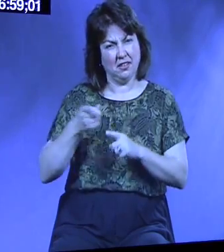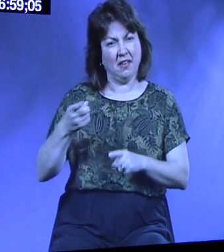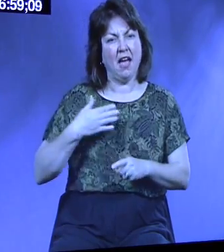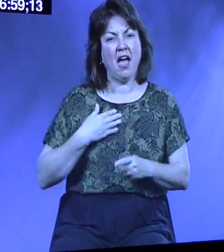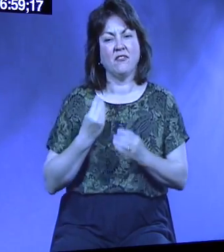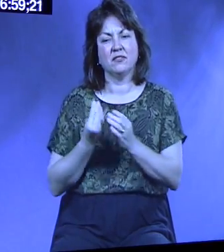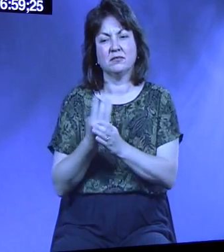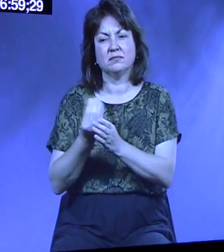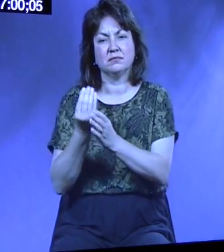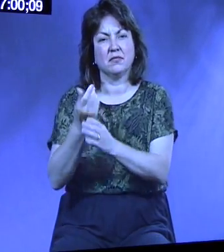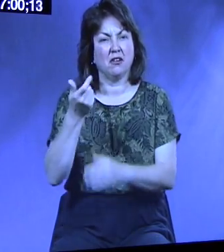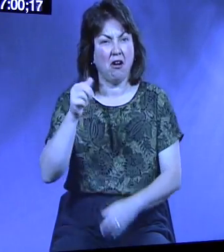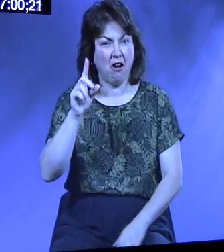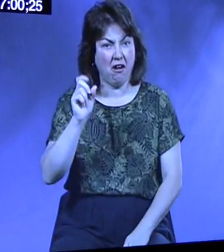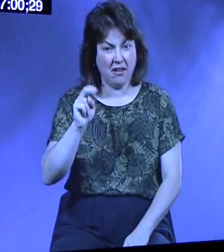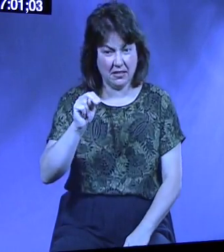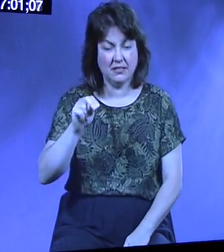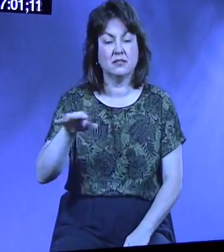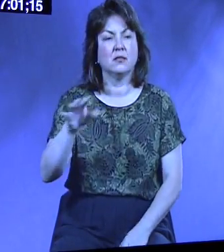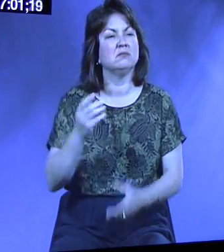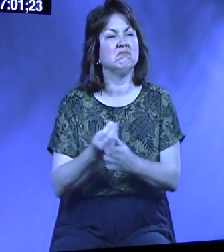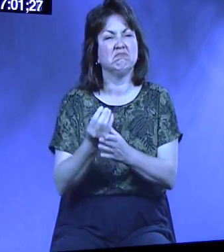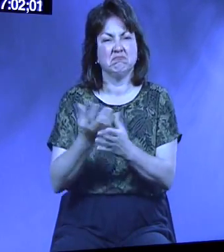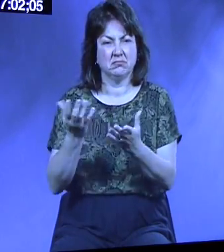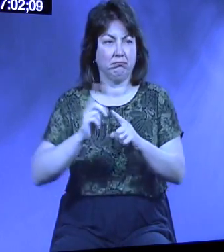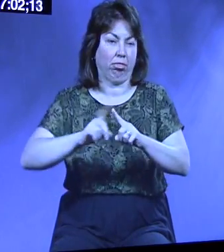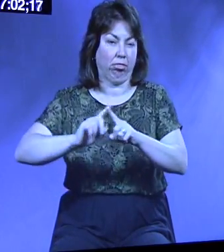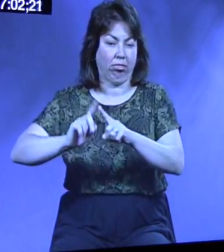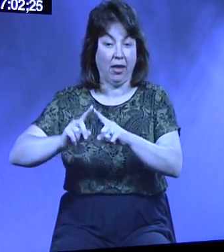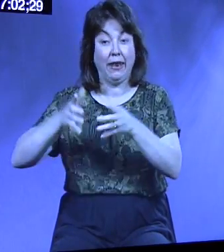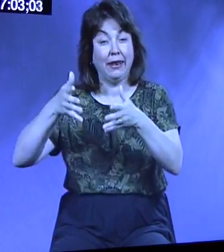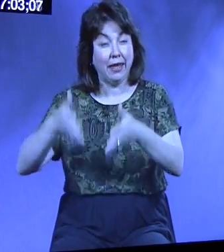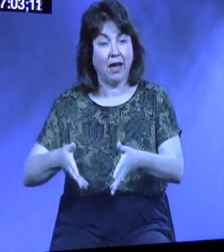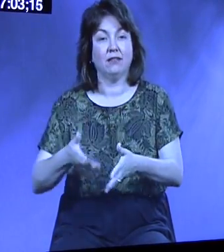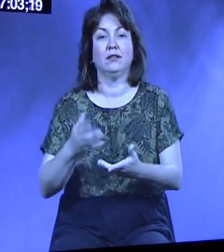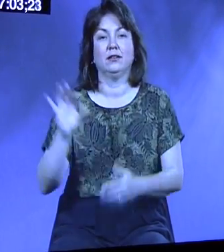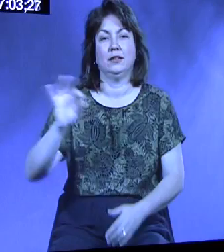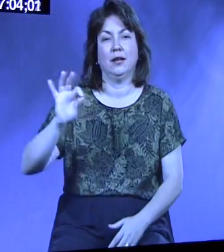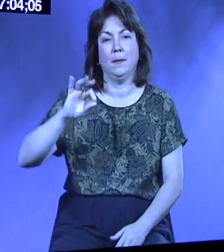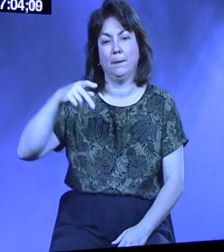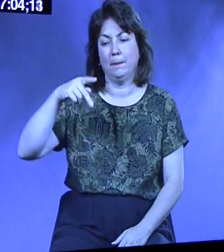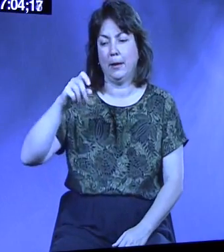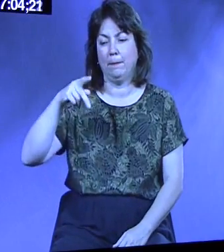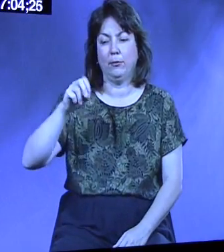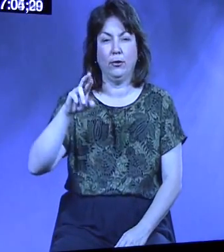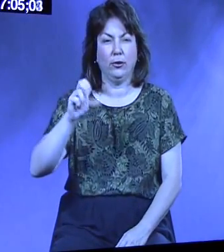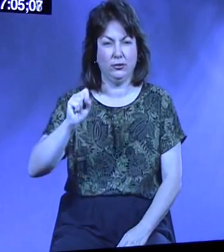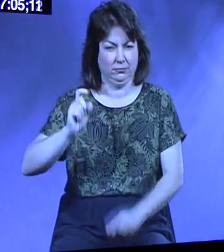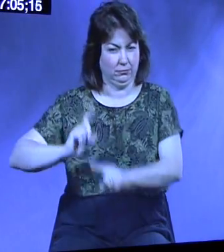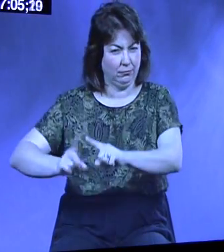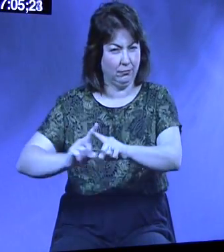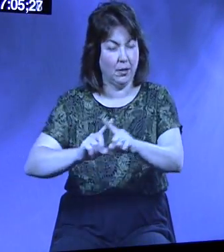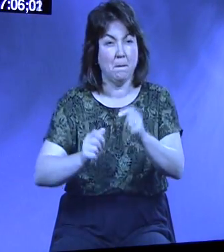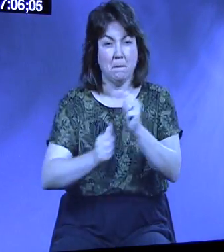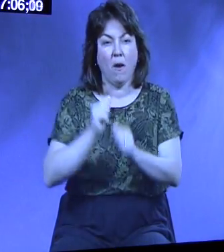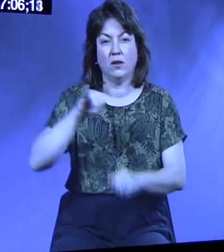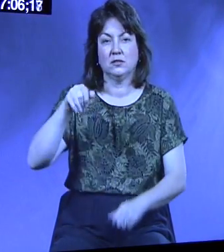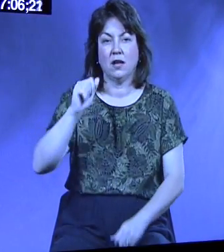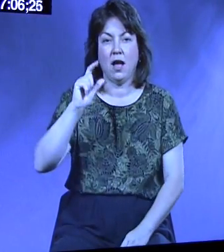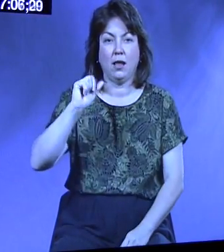late in November, I looked out in the garden and I saw all sorts of leftover peppers. Most of